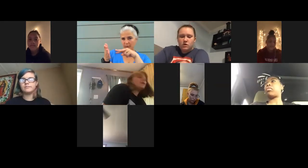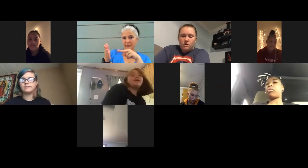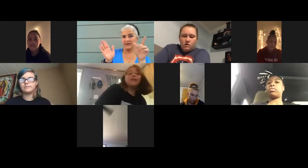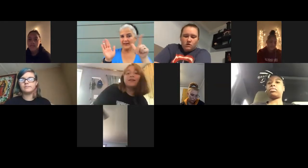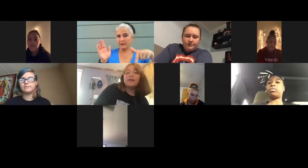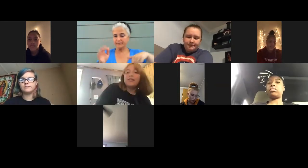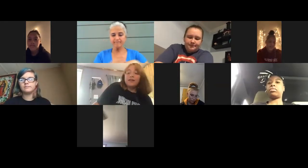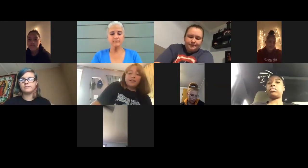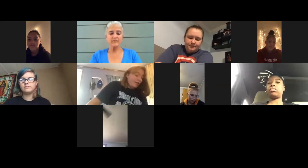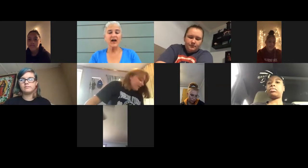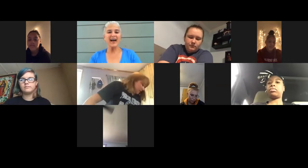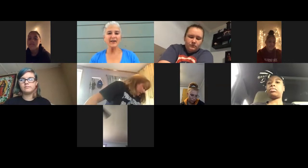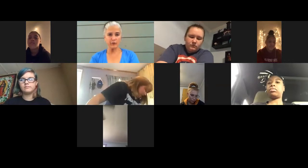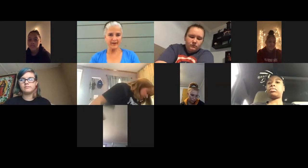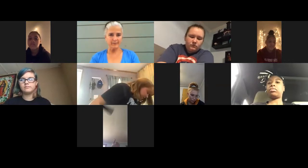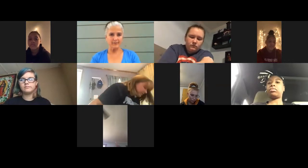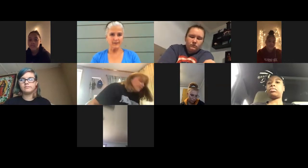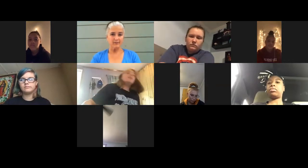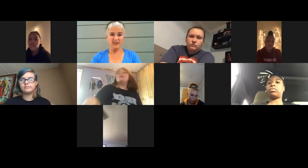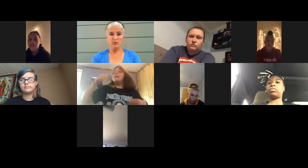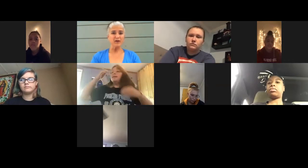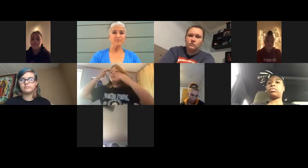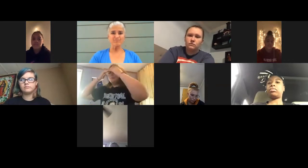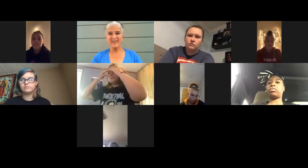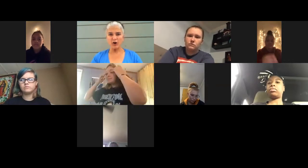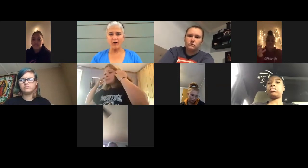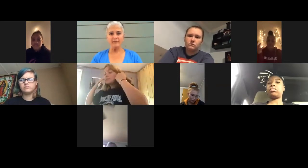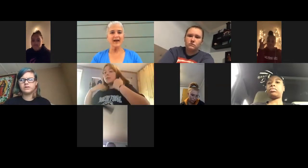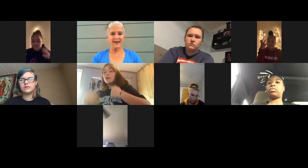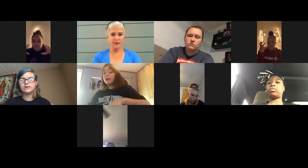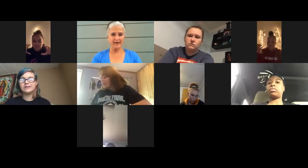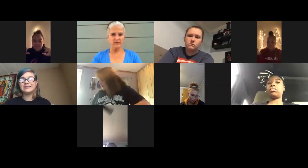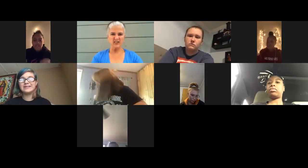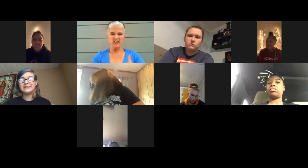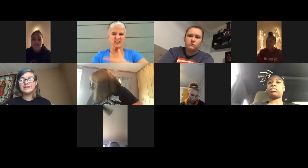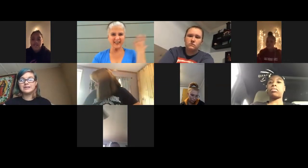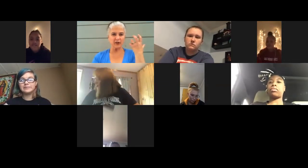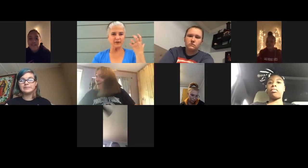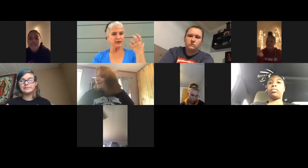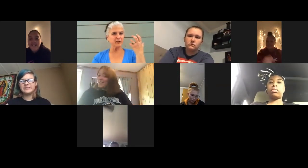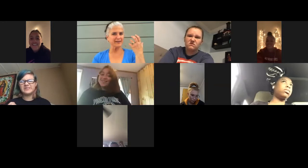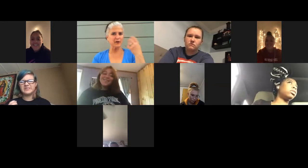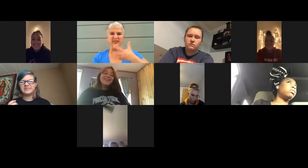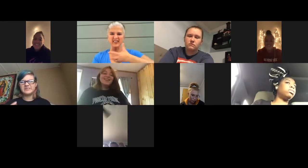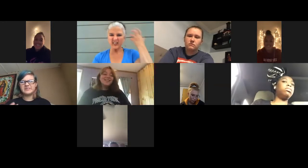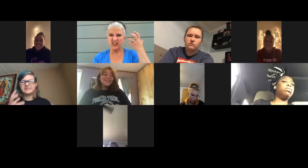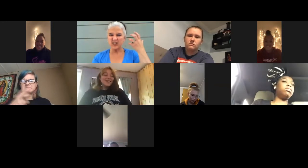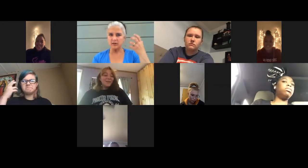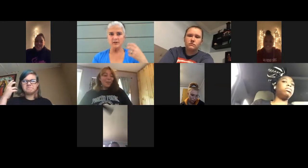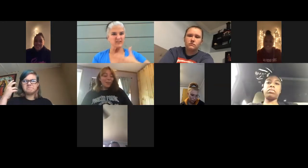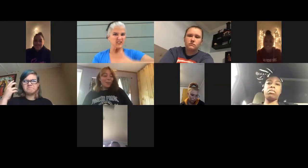can review it later. Angry, like you are. Angry. Look at you guys knowing